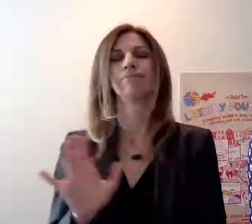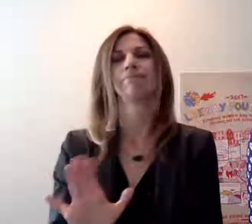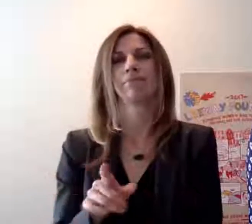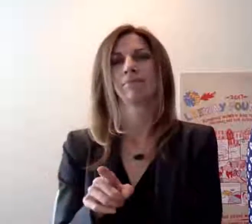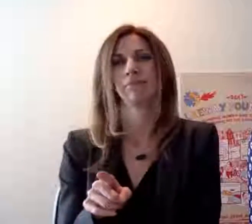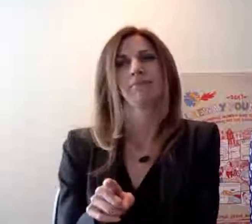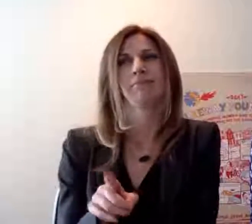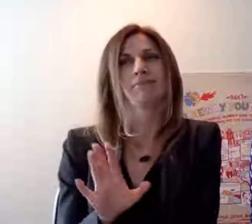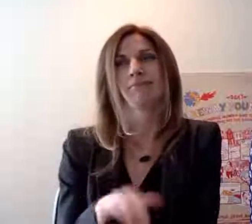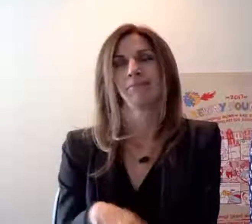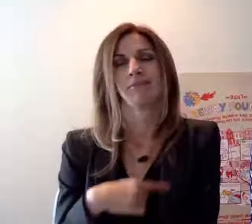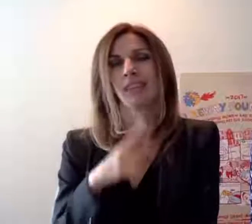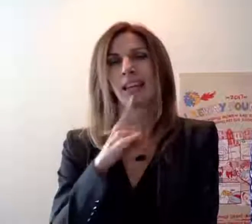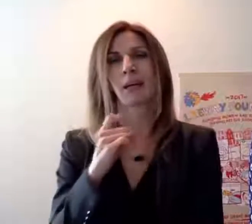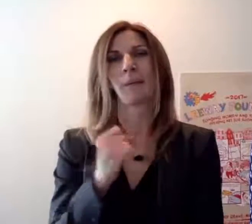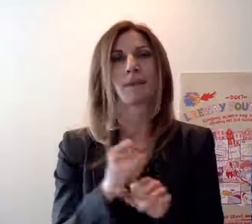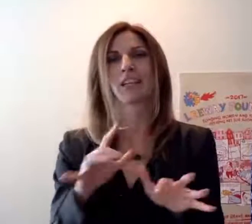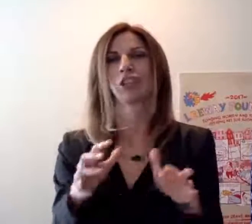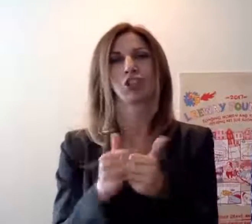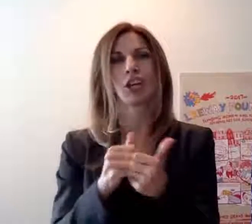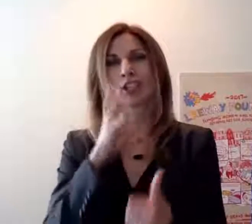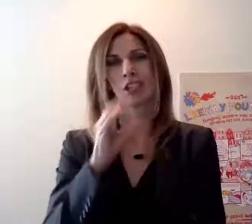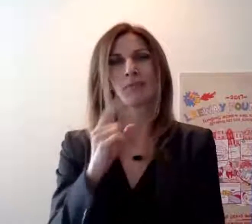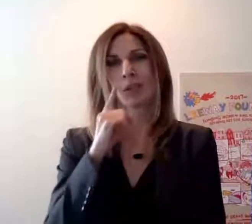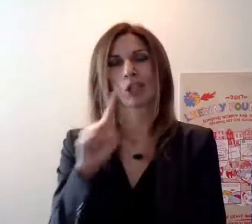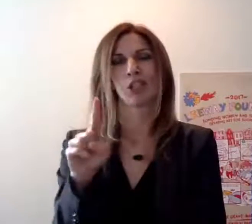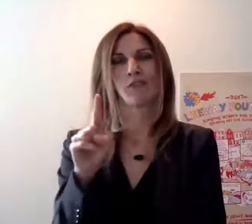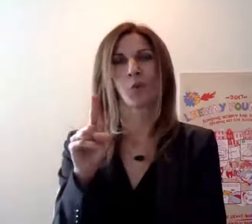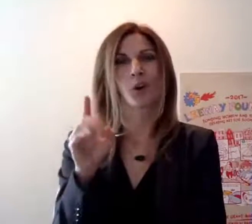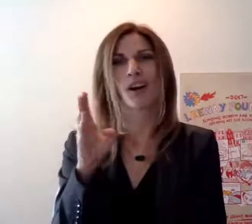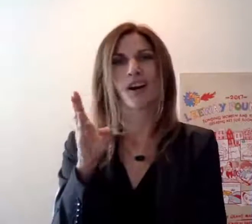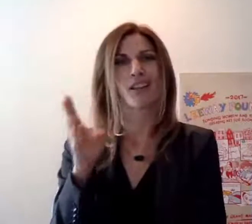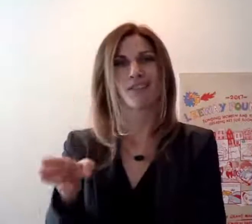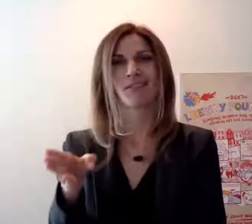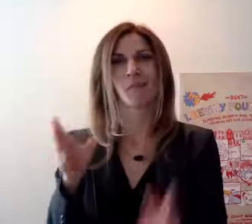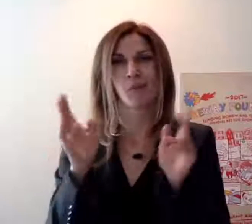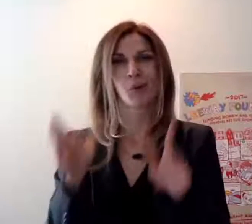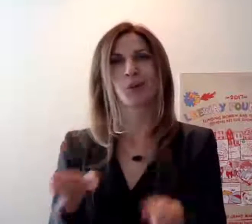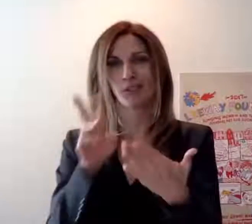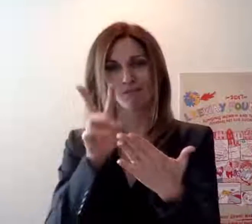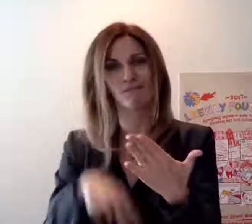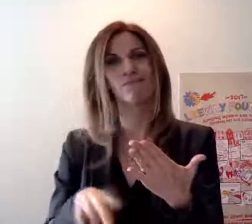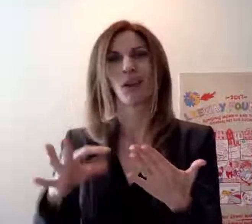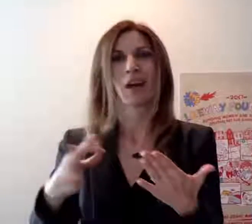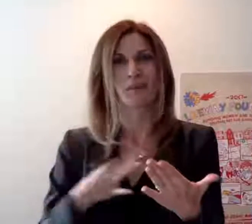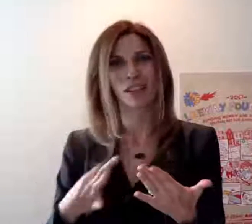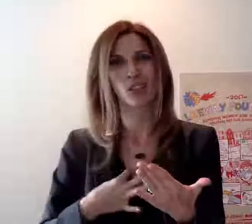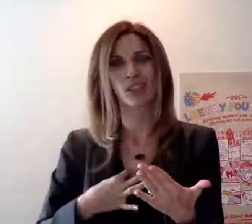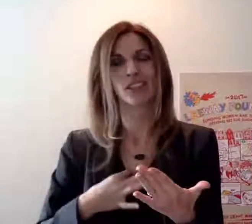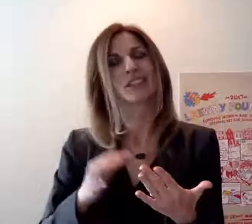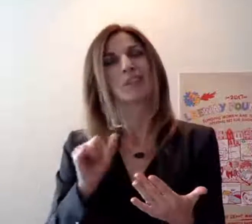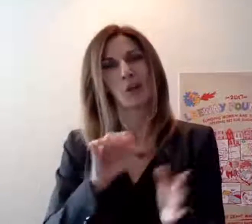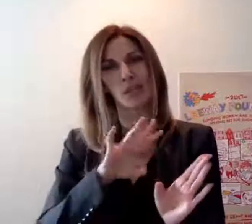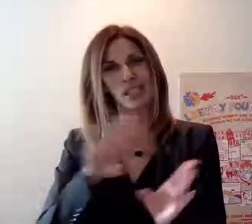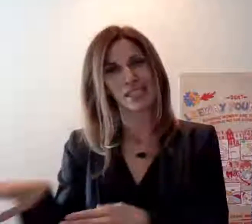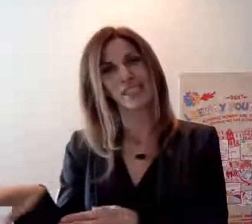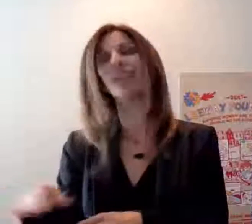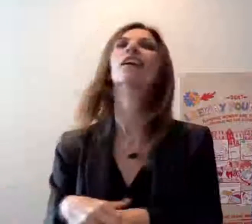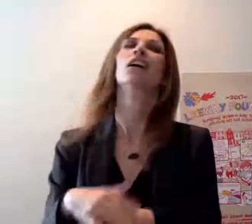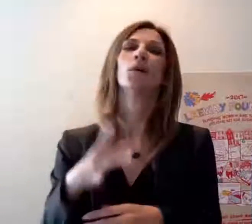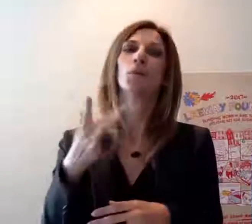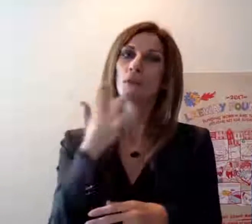really making it a challenging experience for that panelist to review your application. And so you want to keep